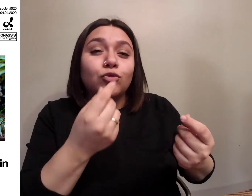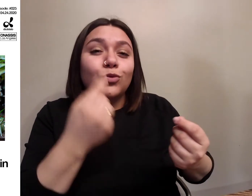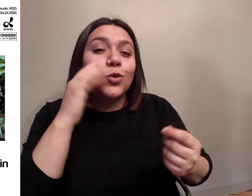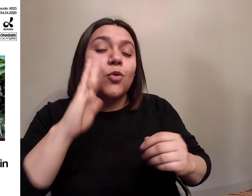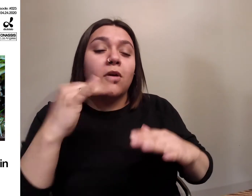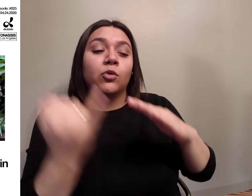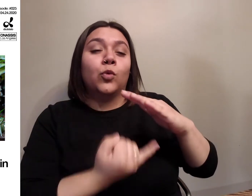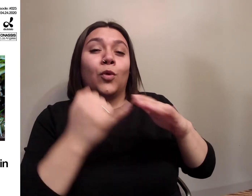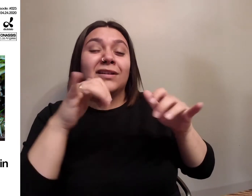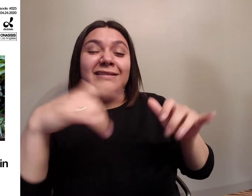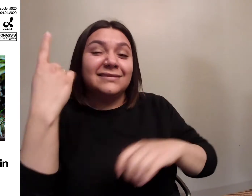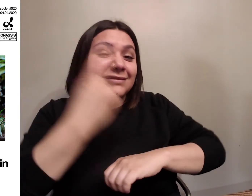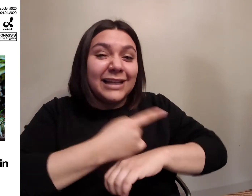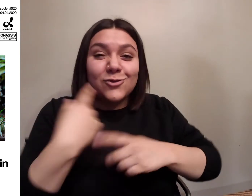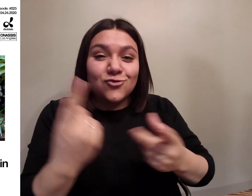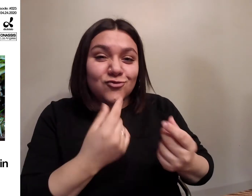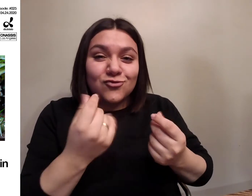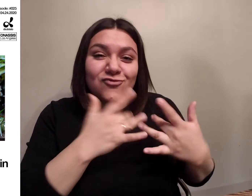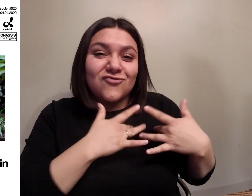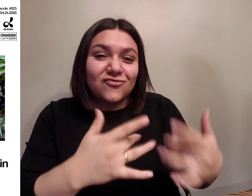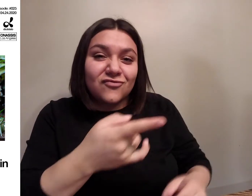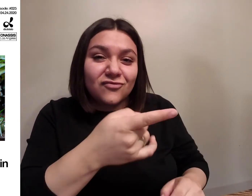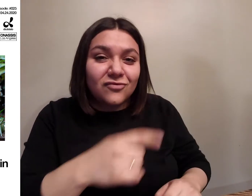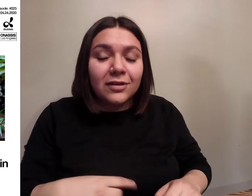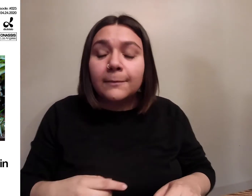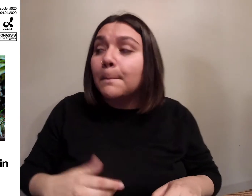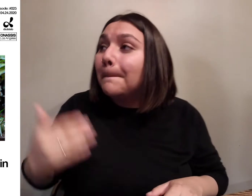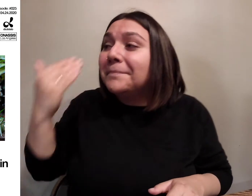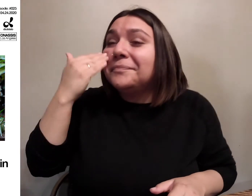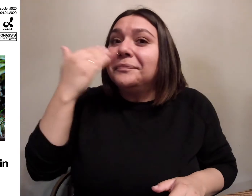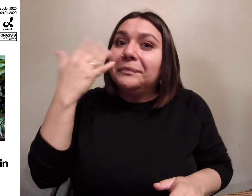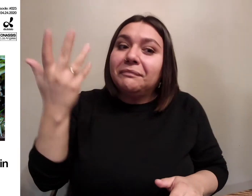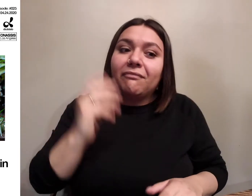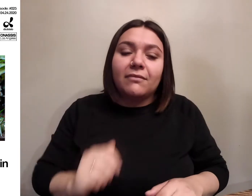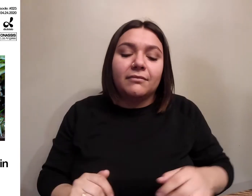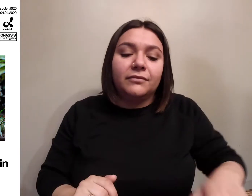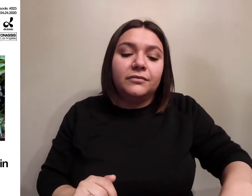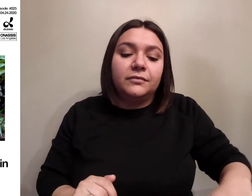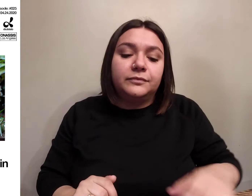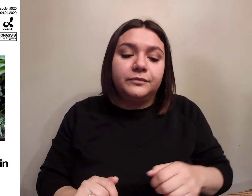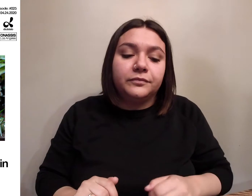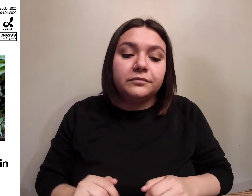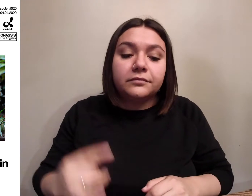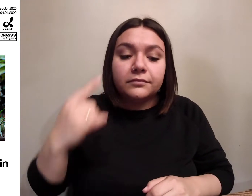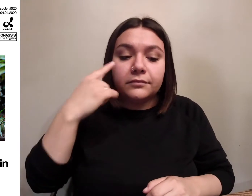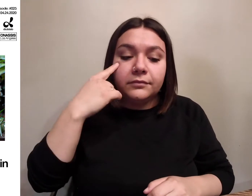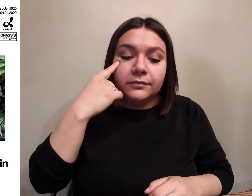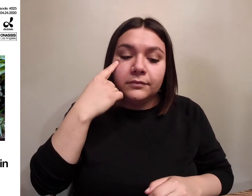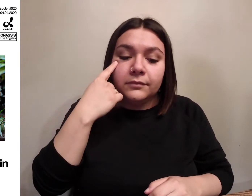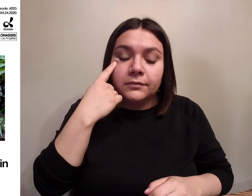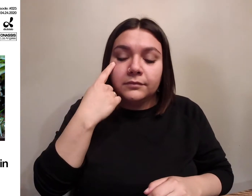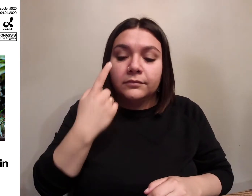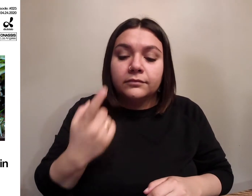are you doing during this lockdown? How are you spending your quarantine